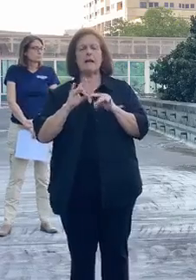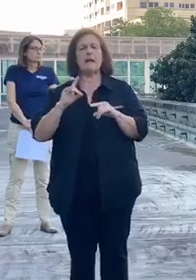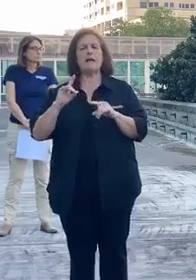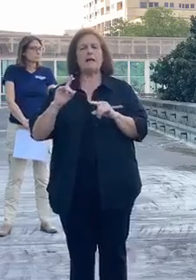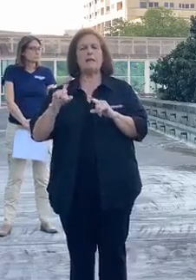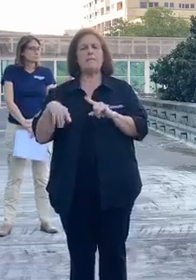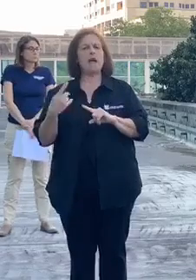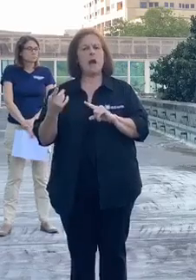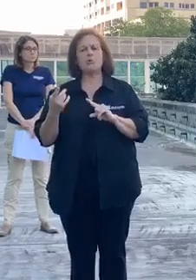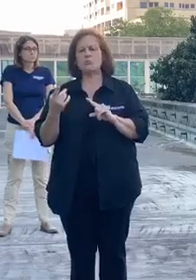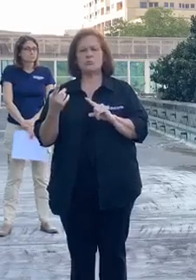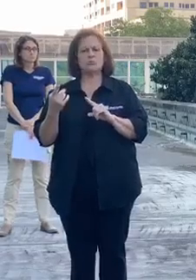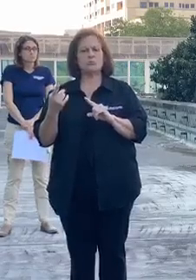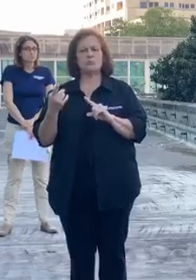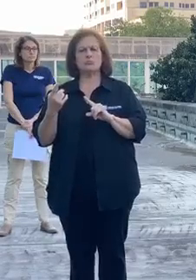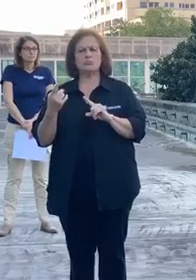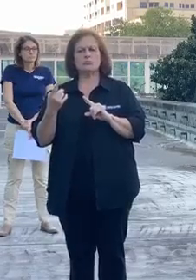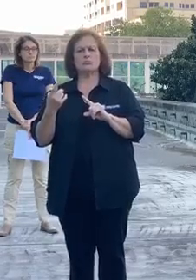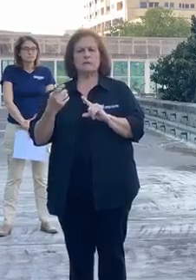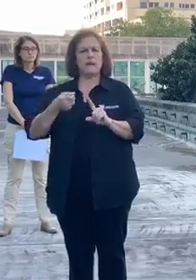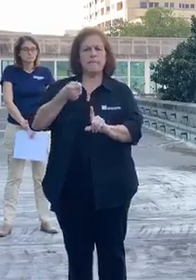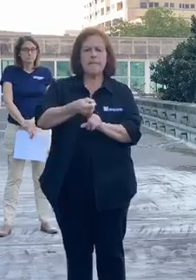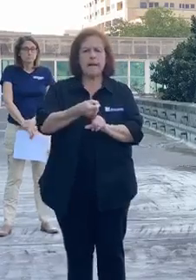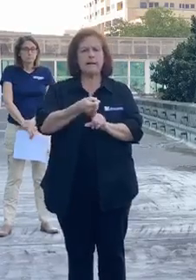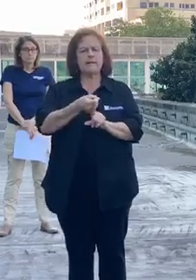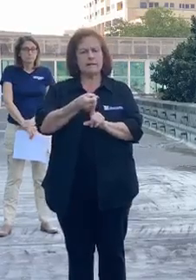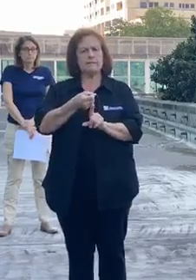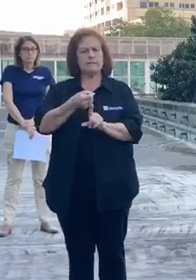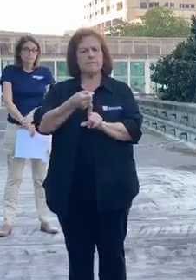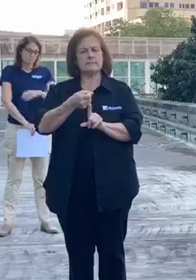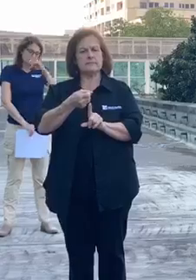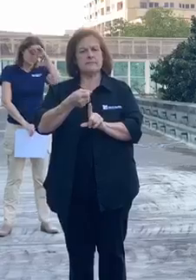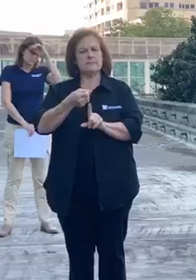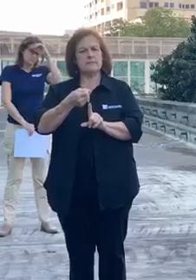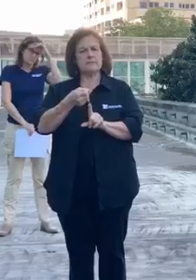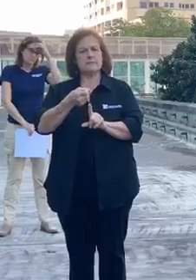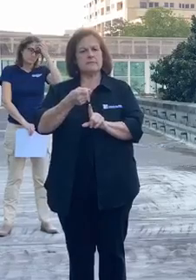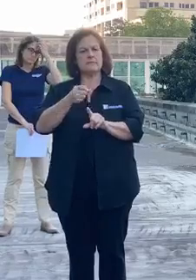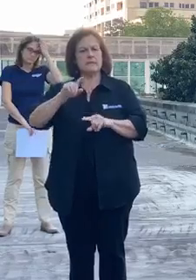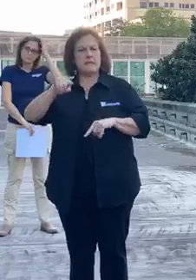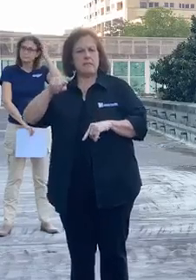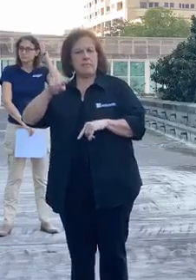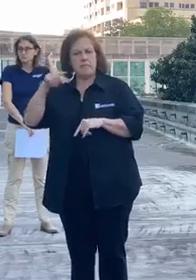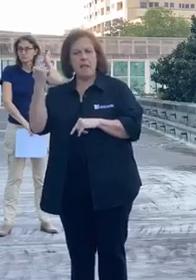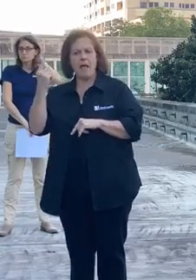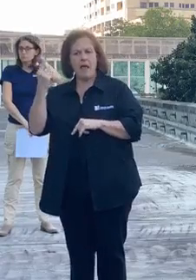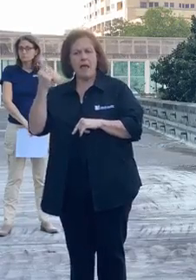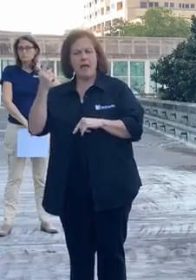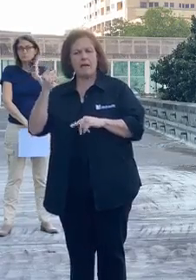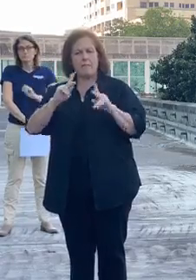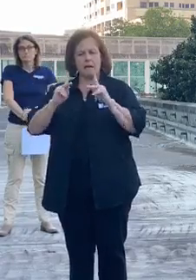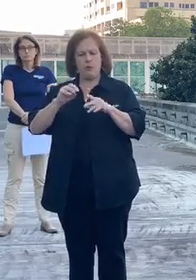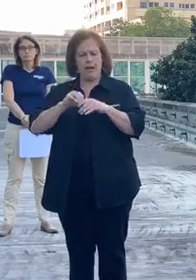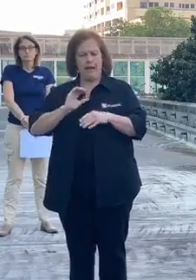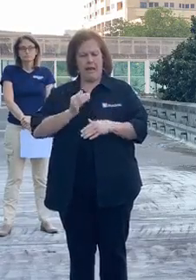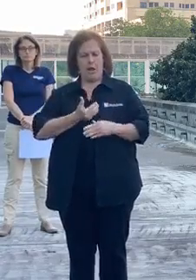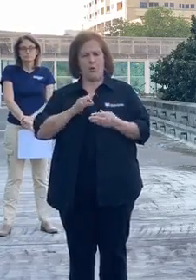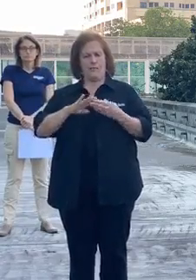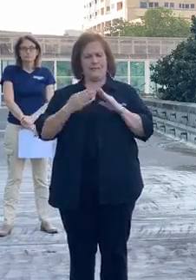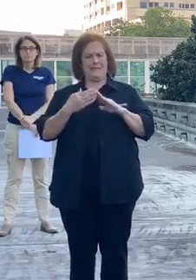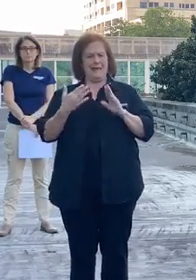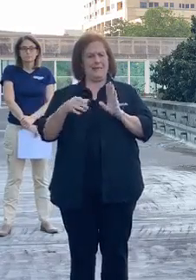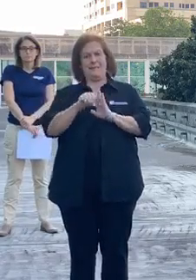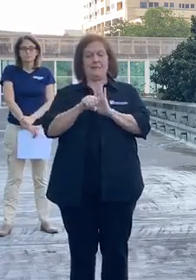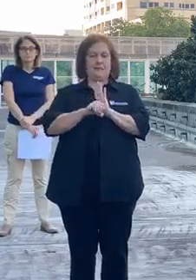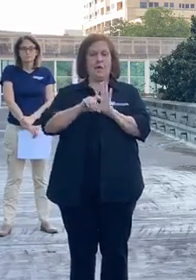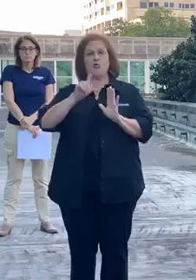the impact disproportionately among African Americans in our city, in the state,